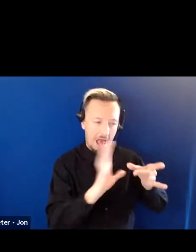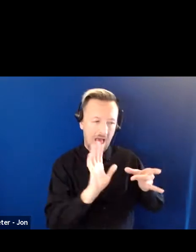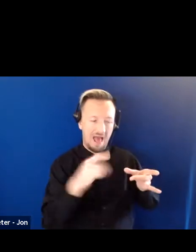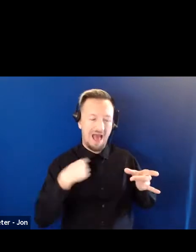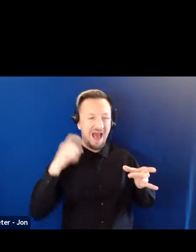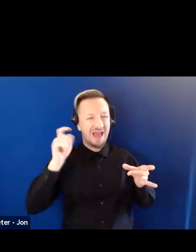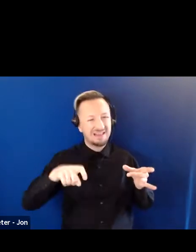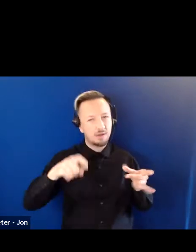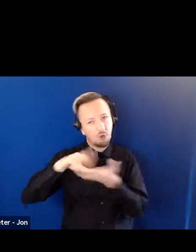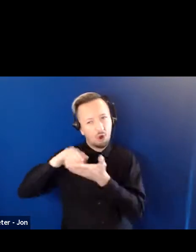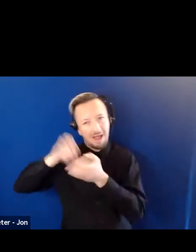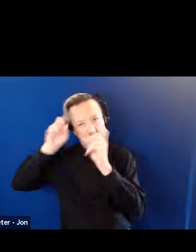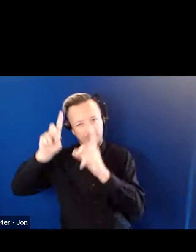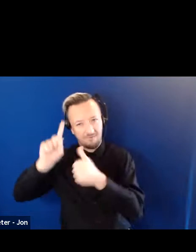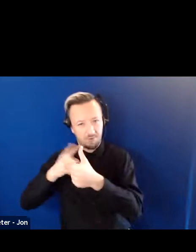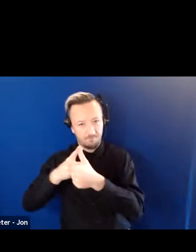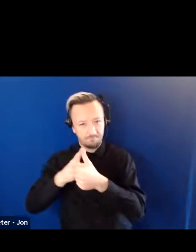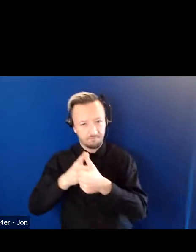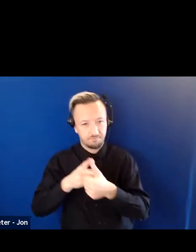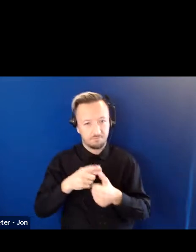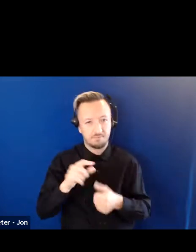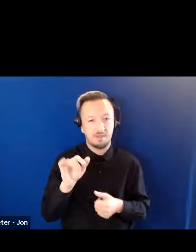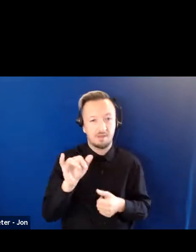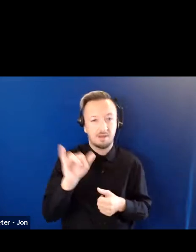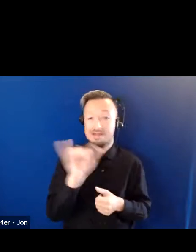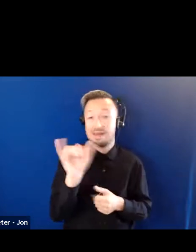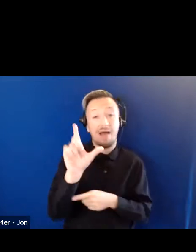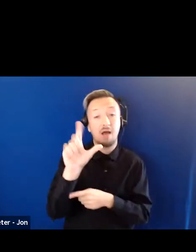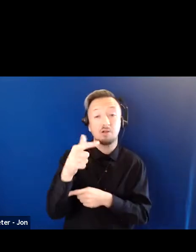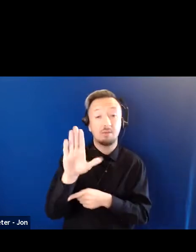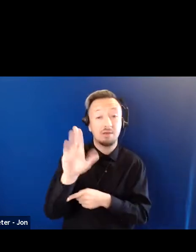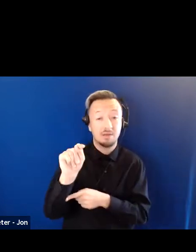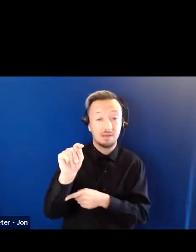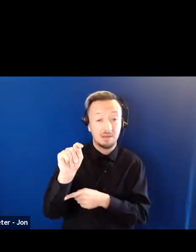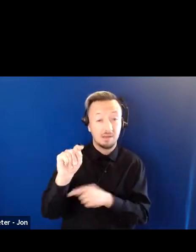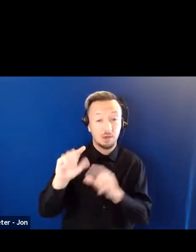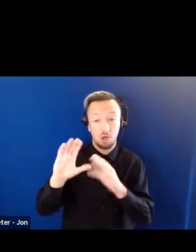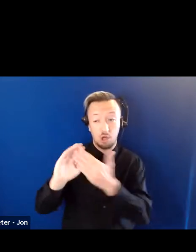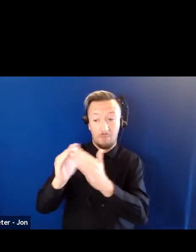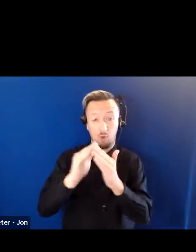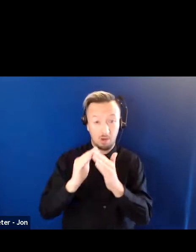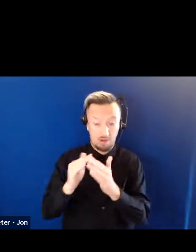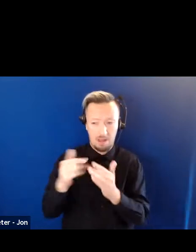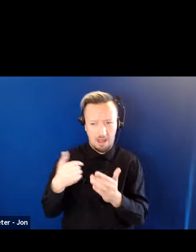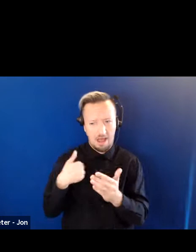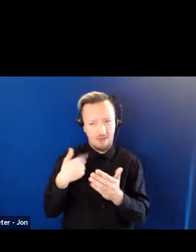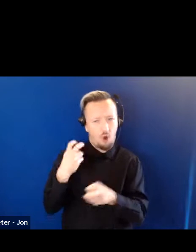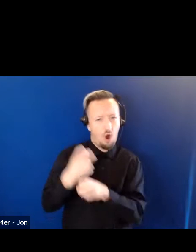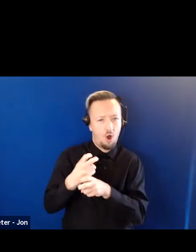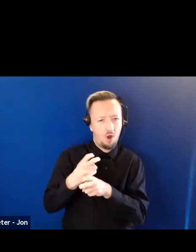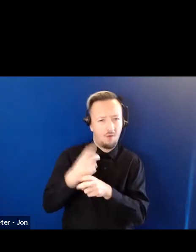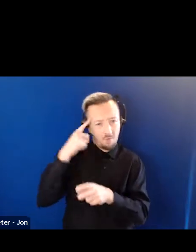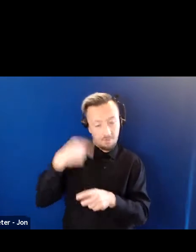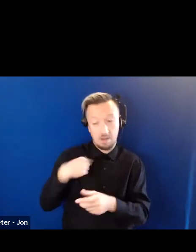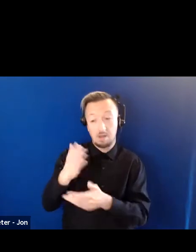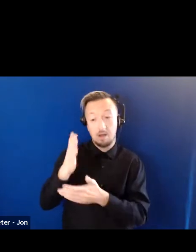I have a hard time even with the LGBT community. So I have a couple of staff members who belong